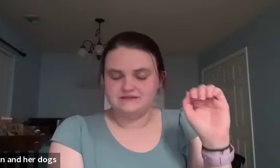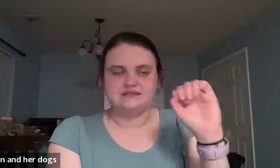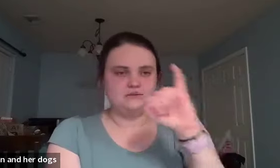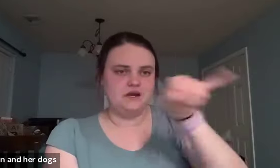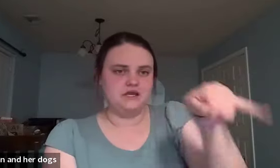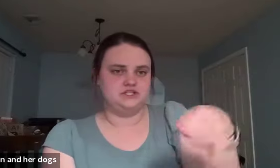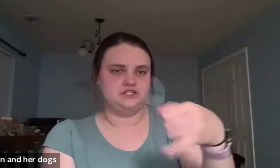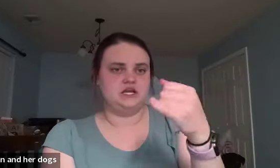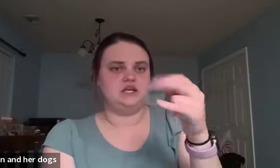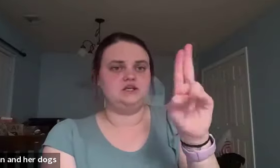July, same way,